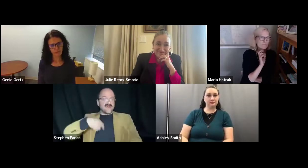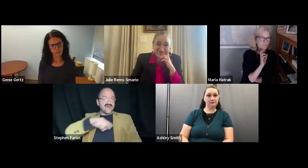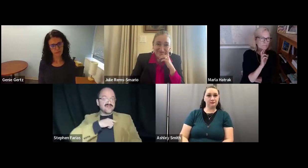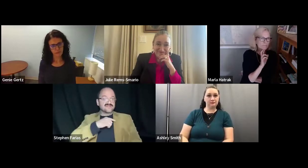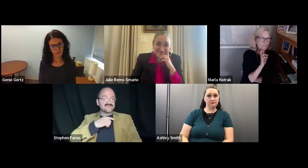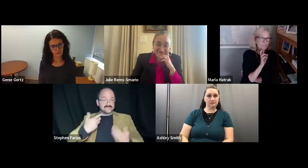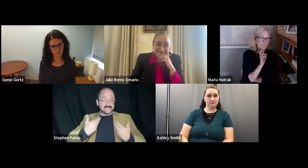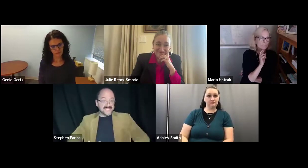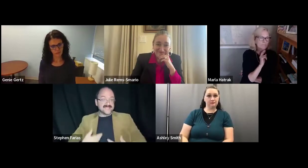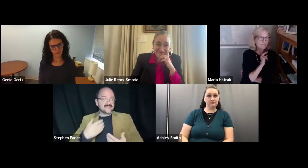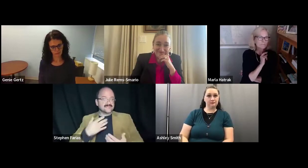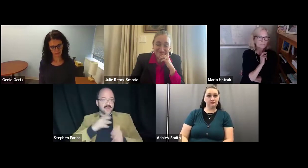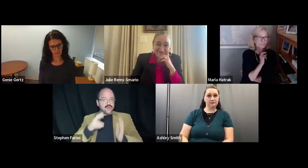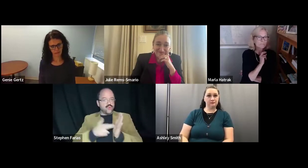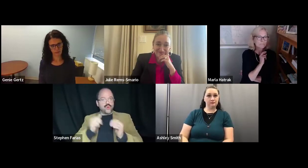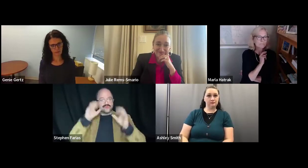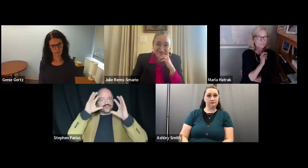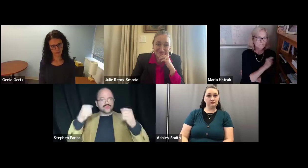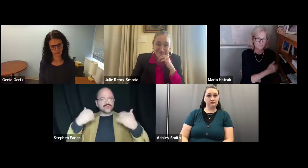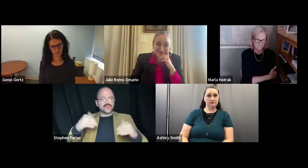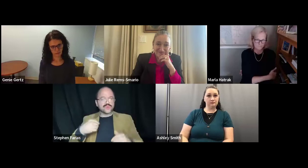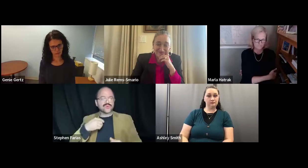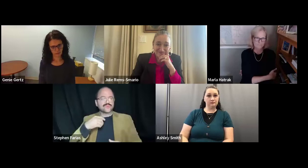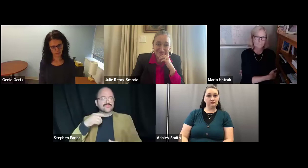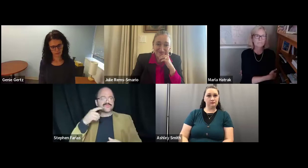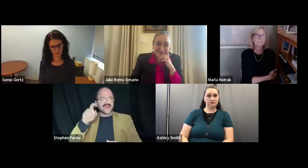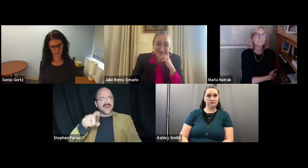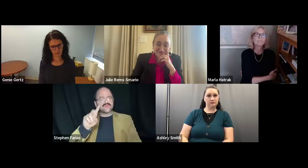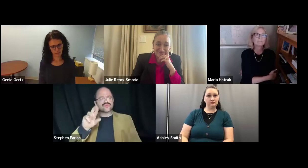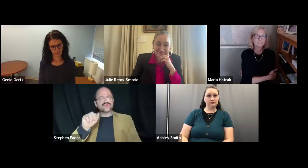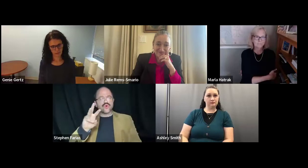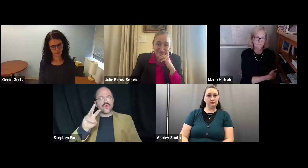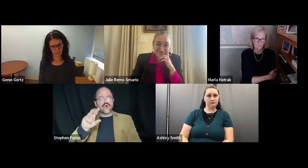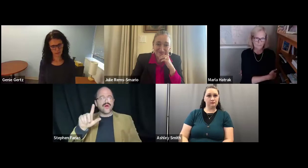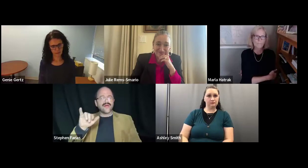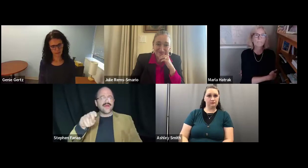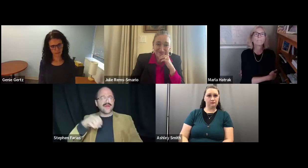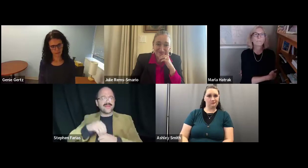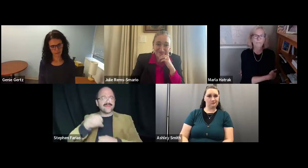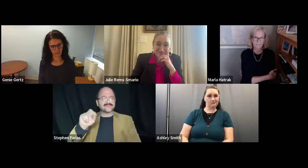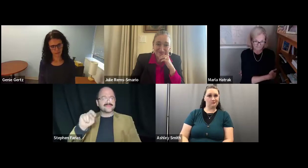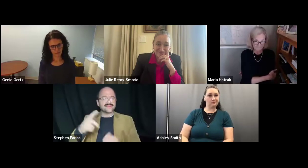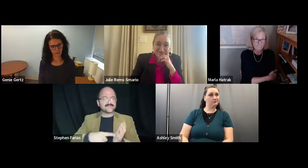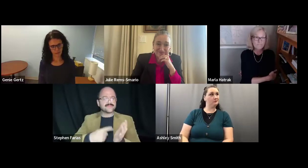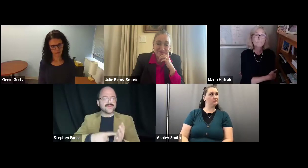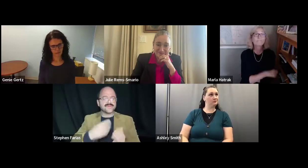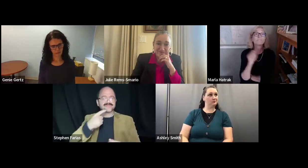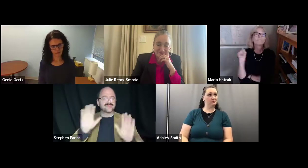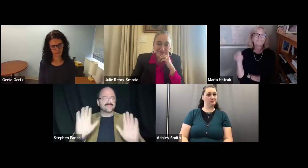I agree with that. I mean, I think even myself in the role as a superintendent, we have to draw a